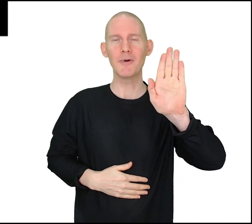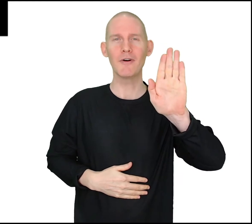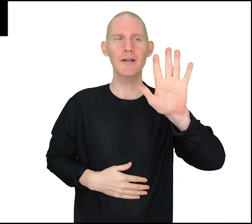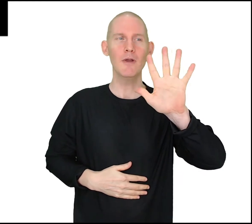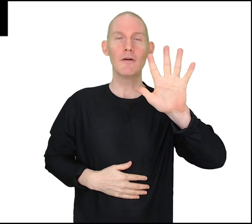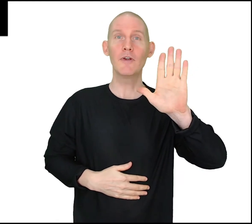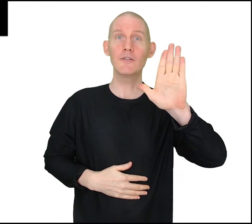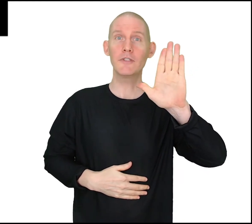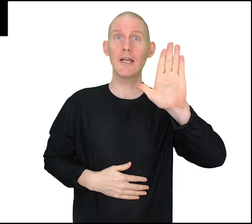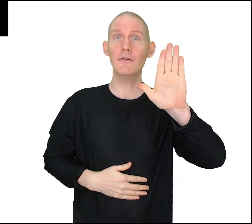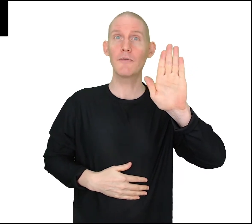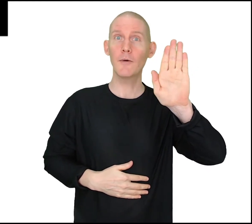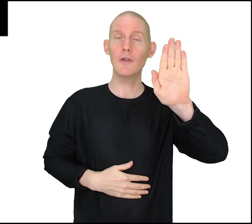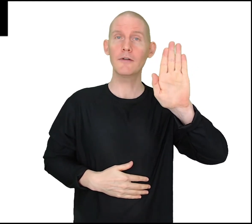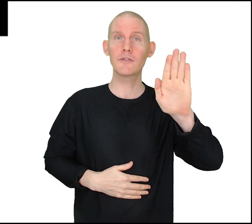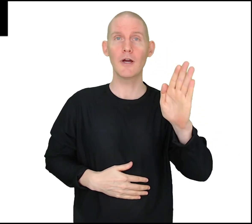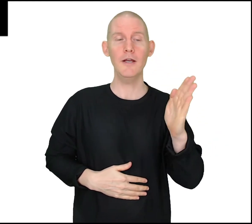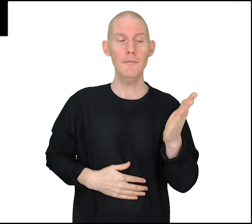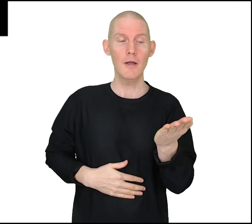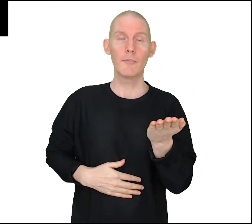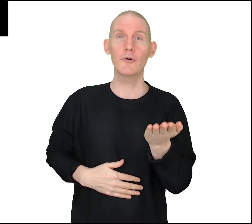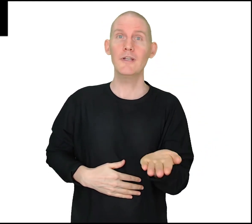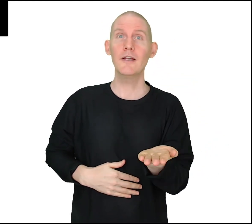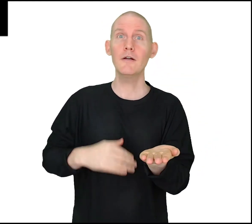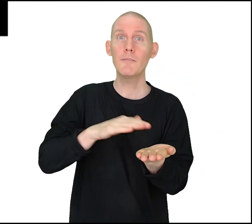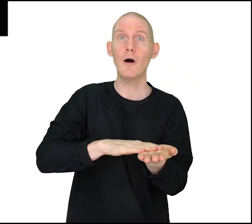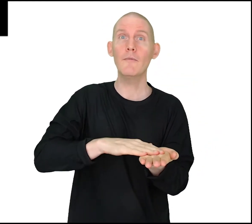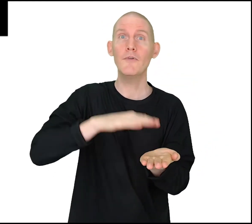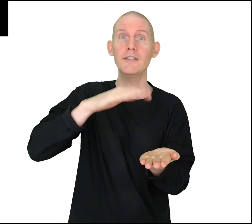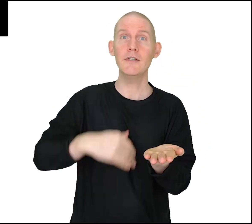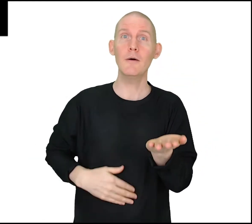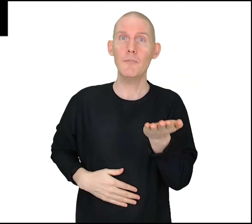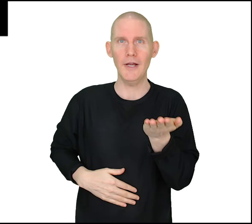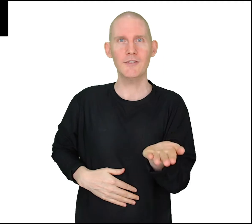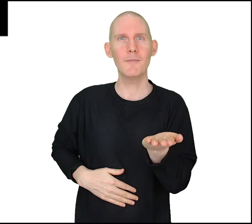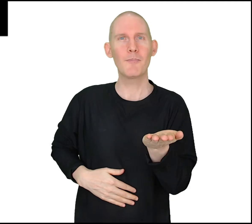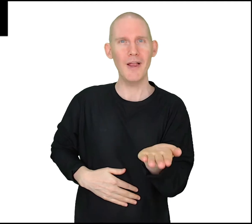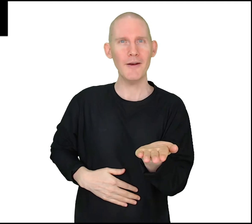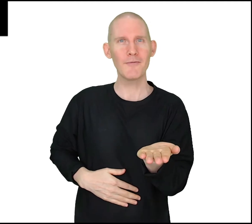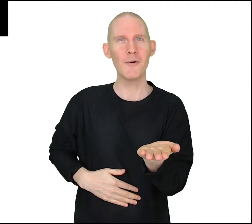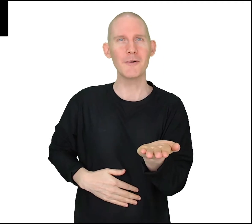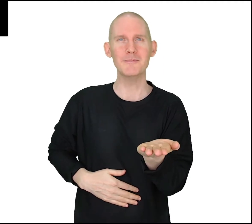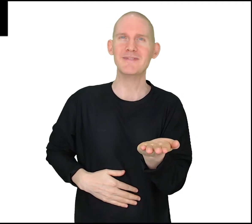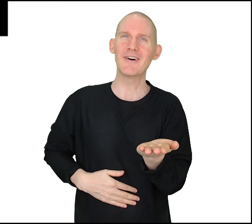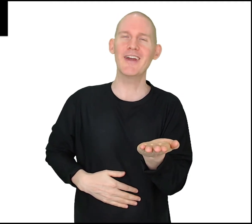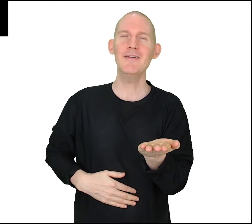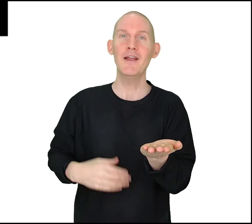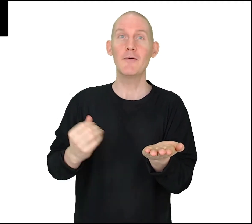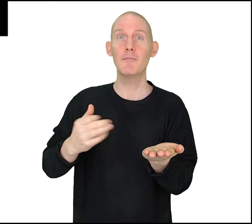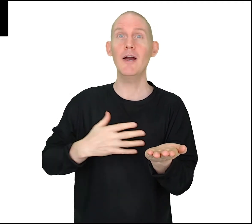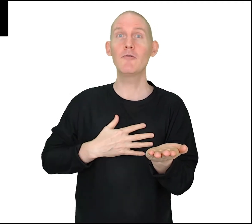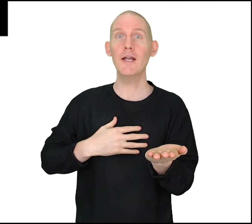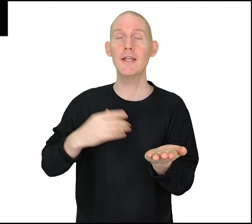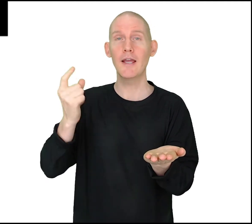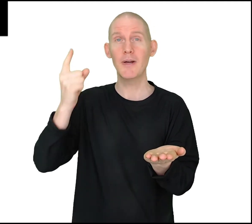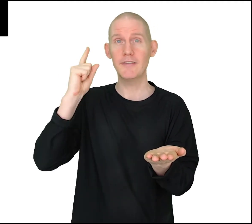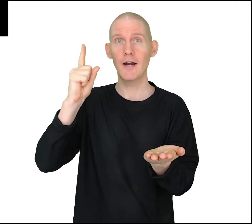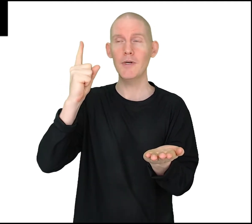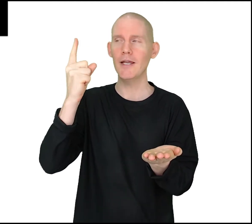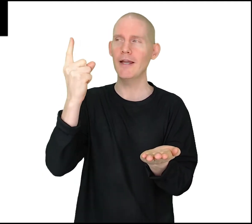right, fingers together, thumb alongside. Put it here, palm facing up. That's our platform. Okay, with my right hand, my dominant hand, I'm going